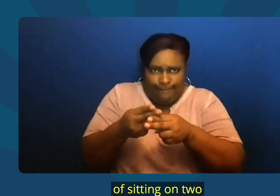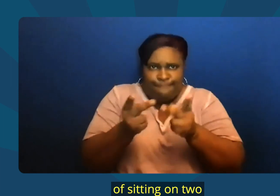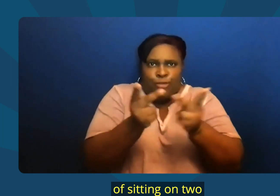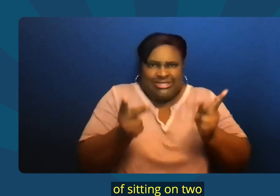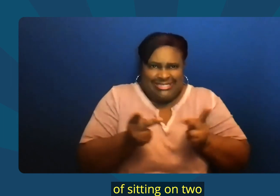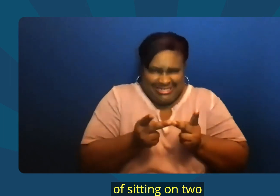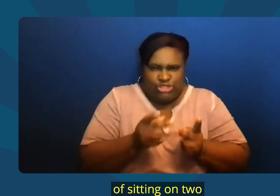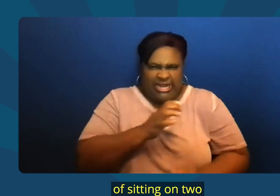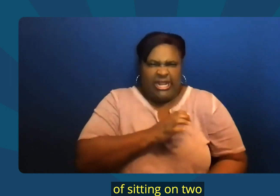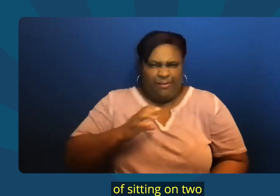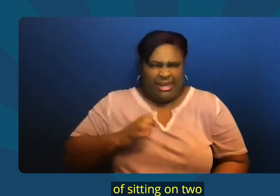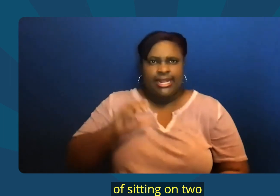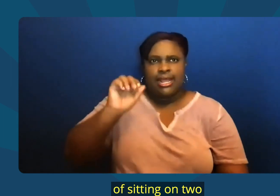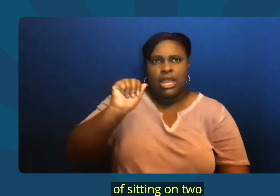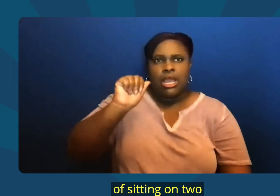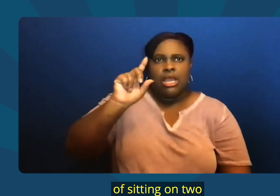committees.